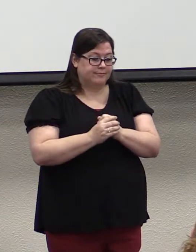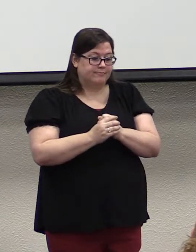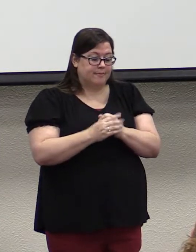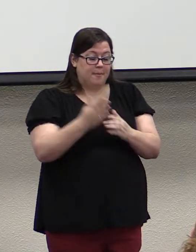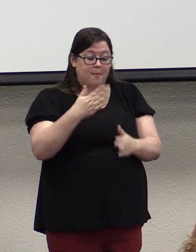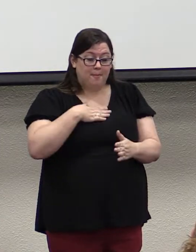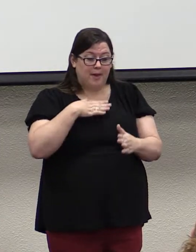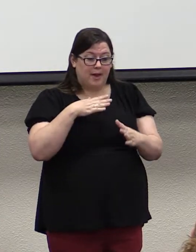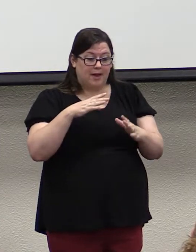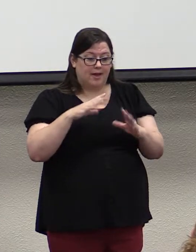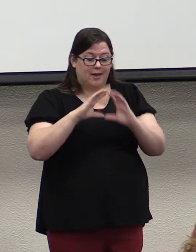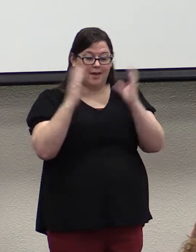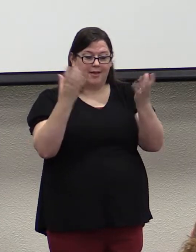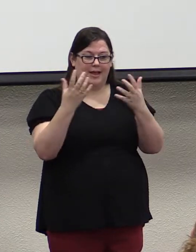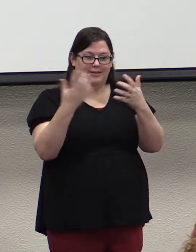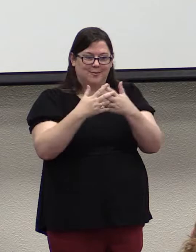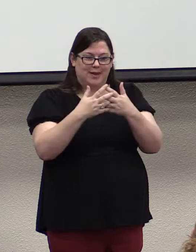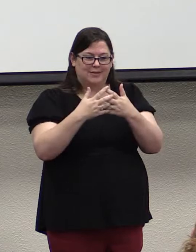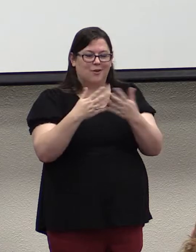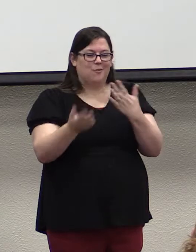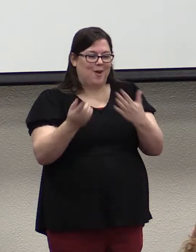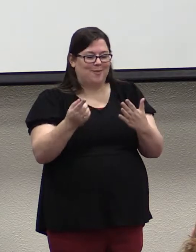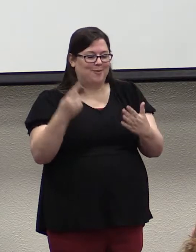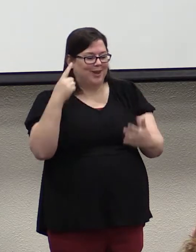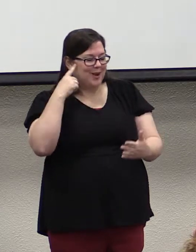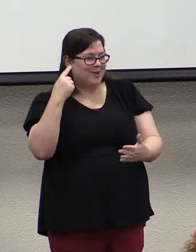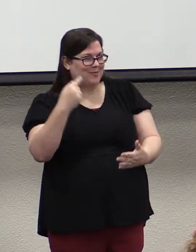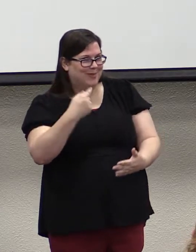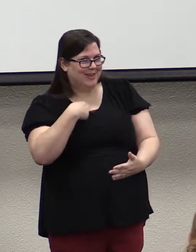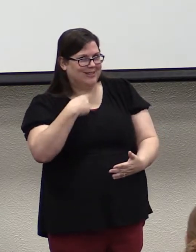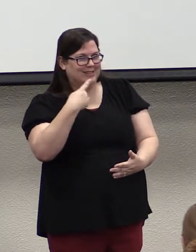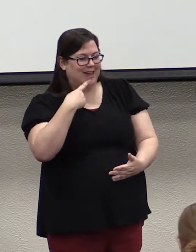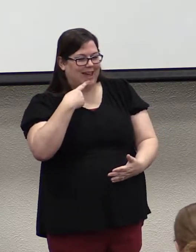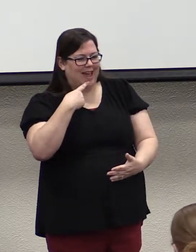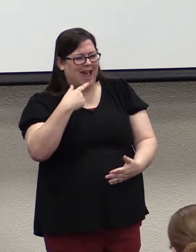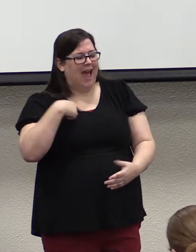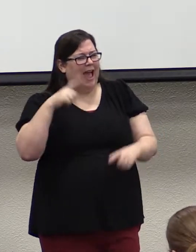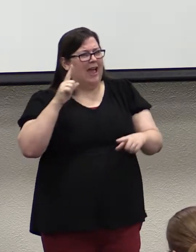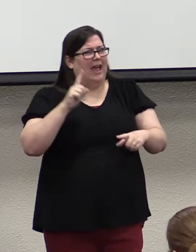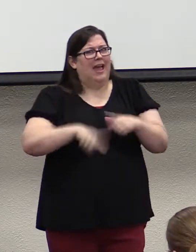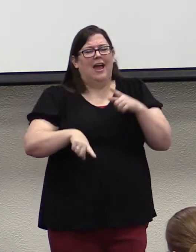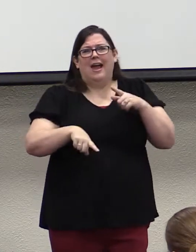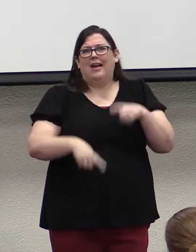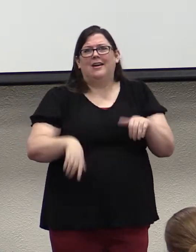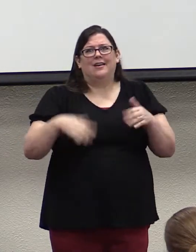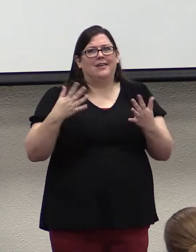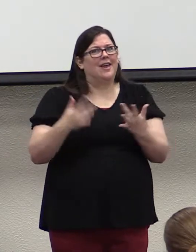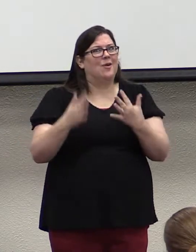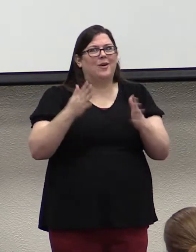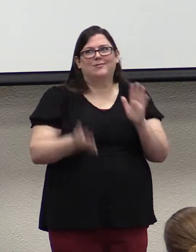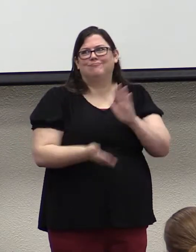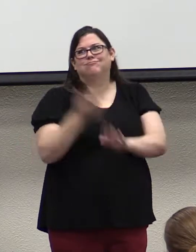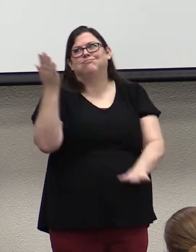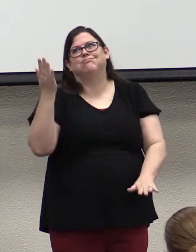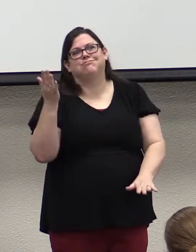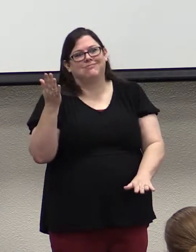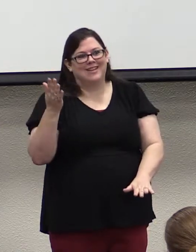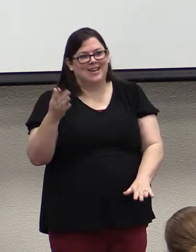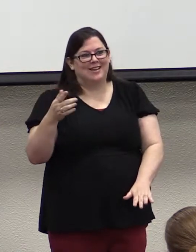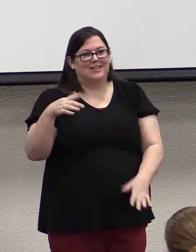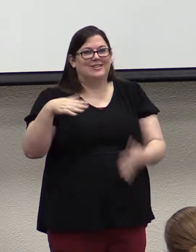My classmates have probably heard me say, I can't wait to get out of here so that I can actually learn something.